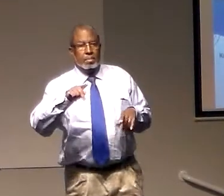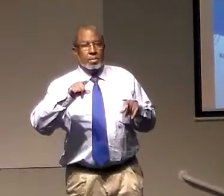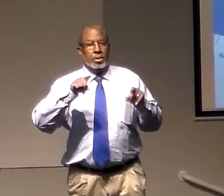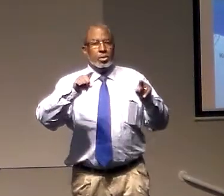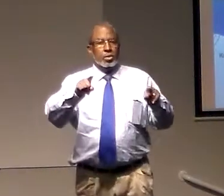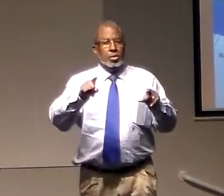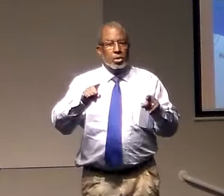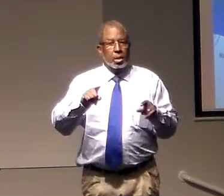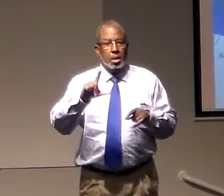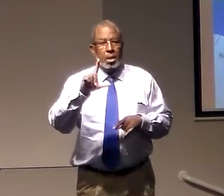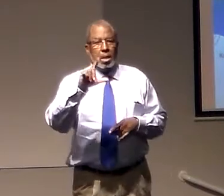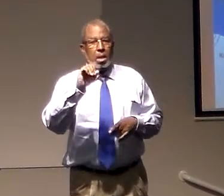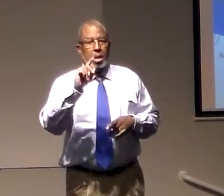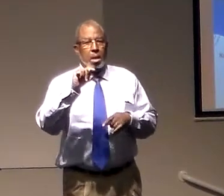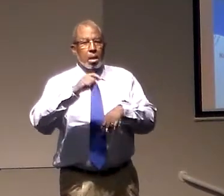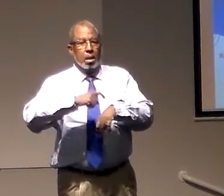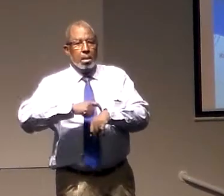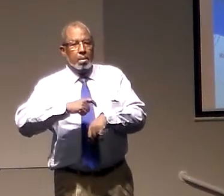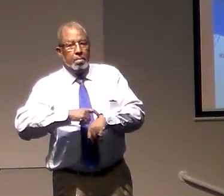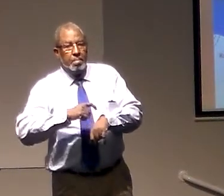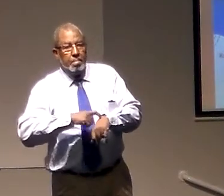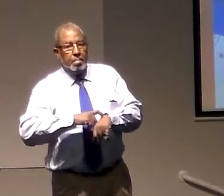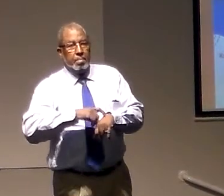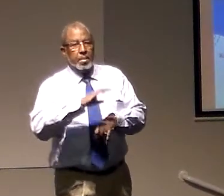If you look at the map, during Lot's time,